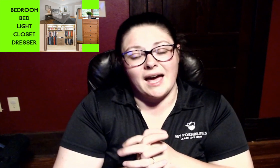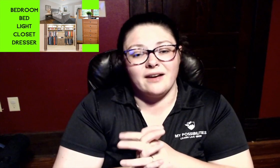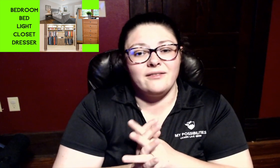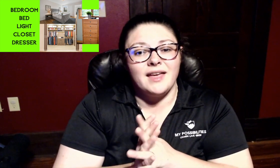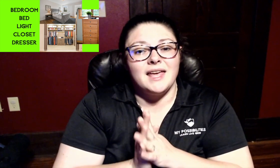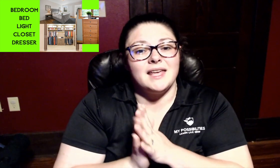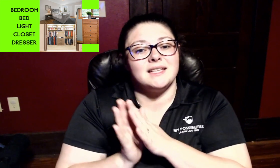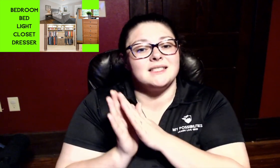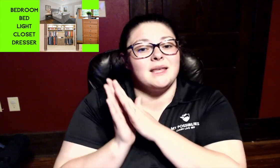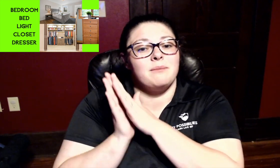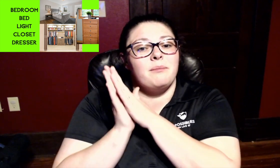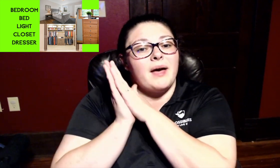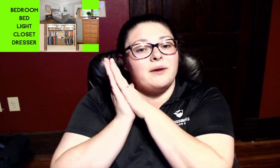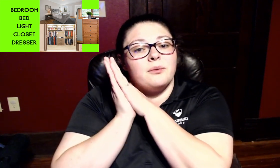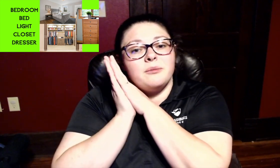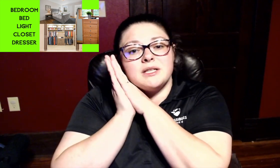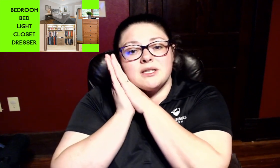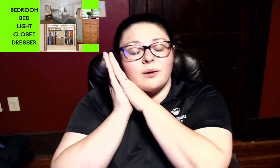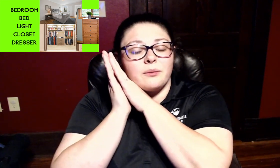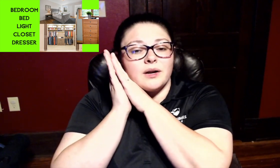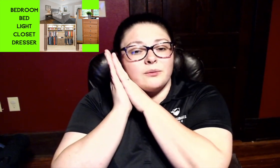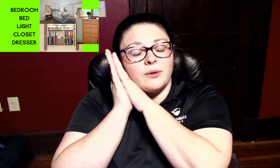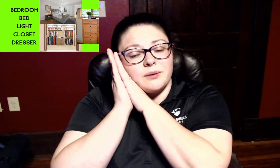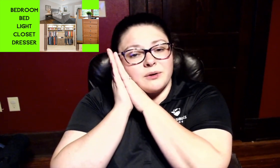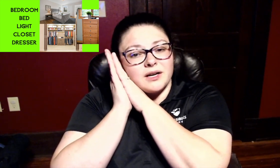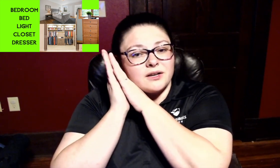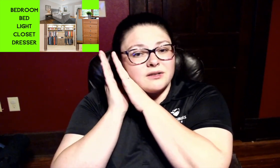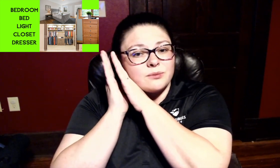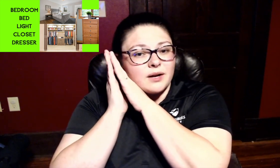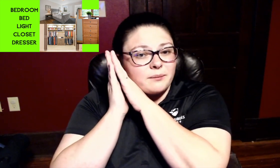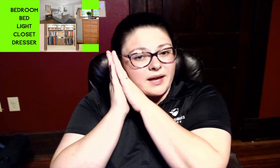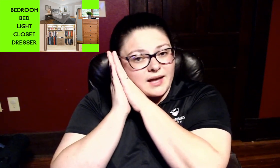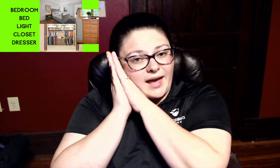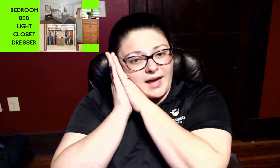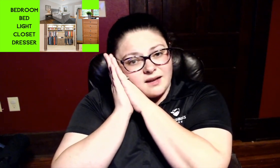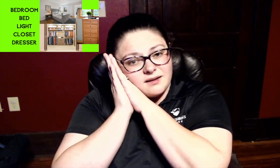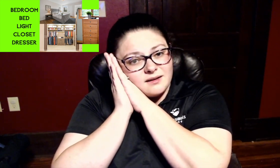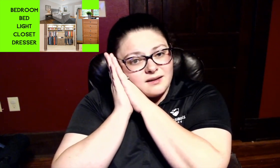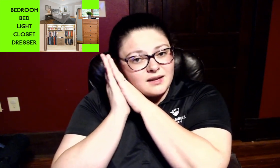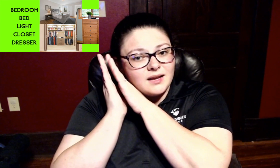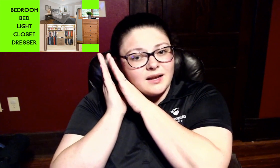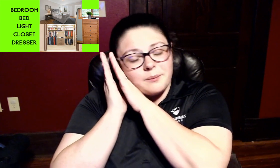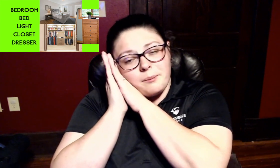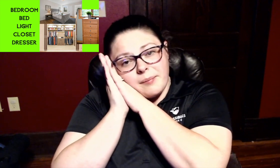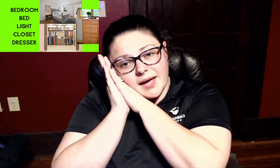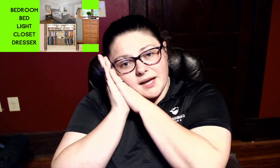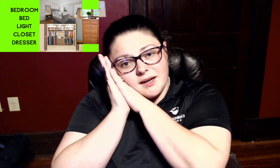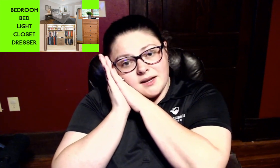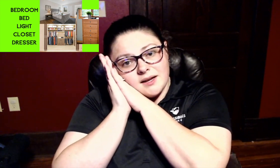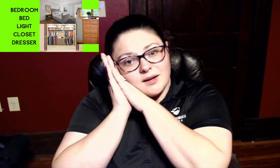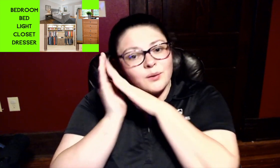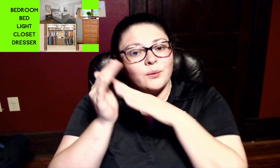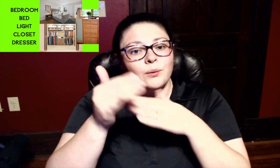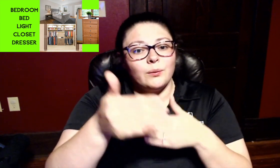is the bedroom. And so what we're going to do is we're going to make a hand bed,